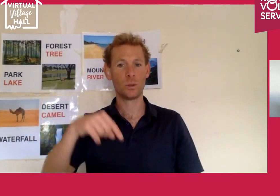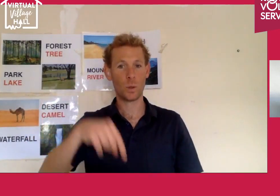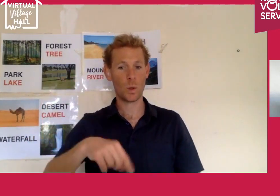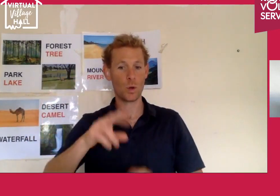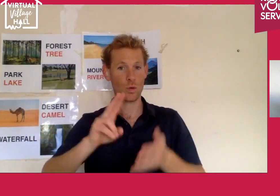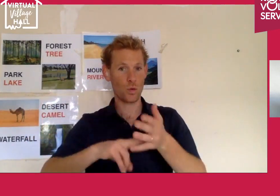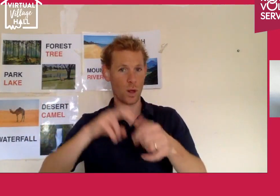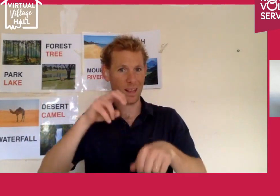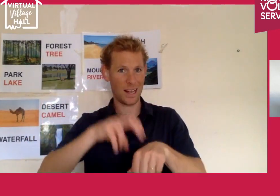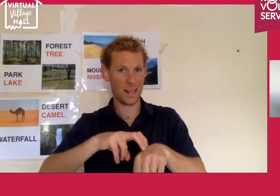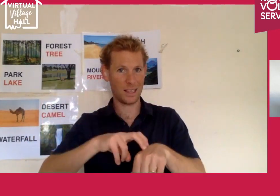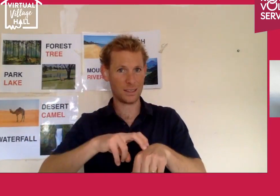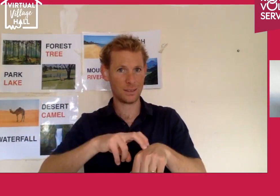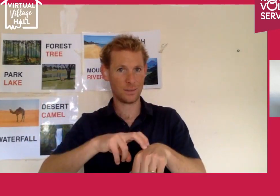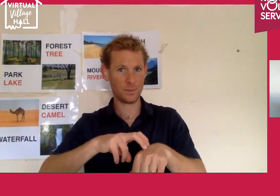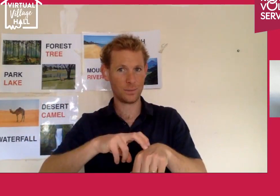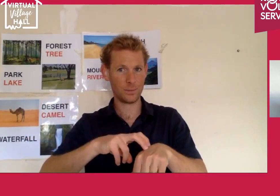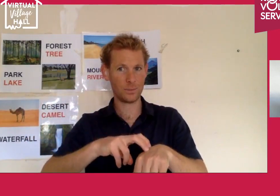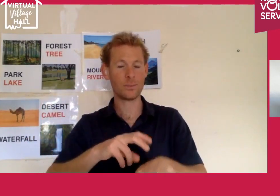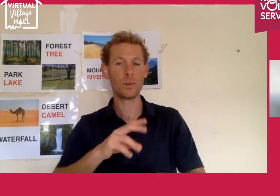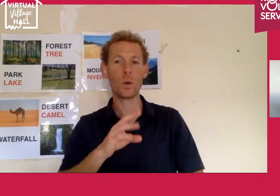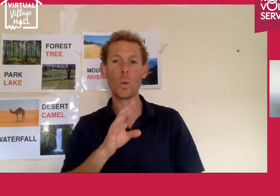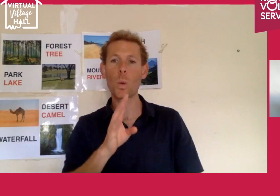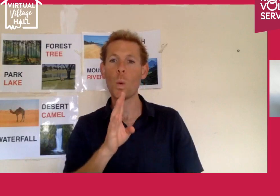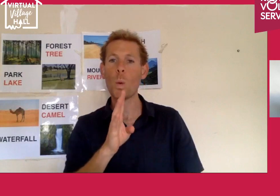sign. So in Northern Ireland, you would put those two together